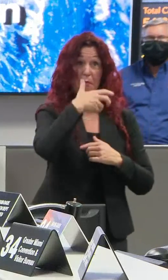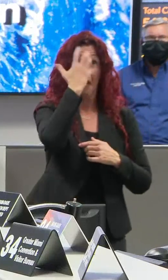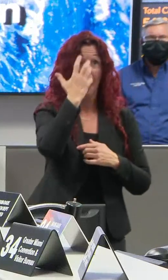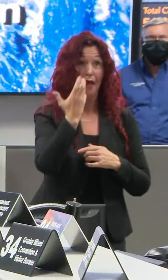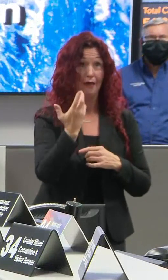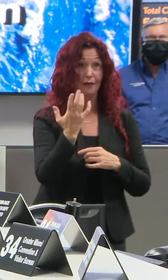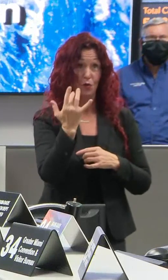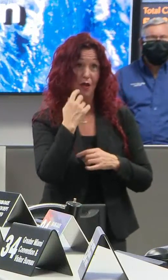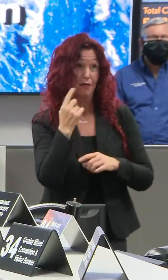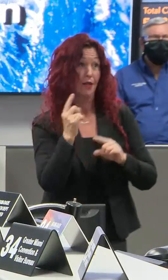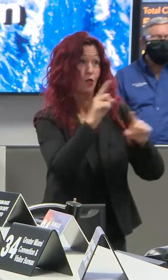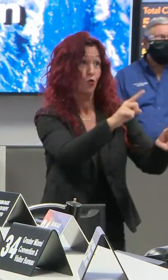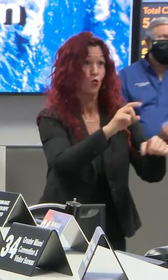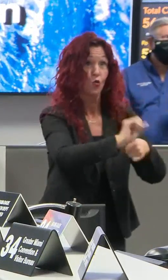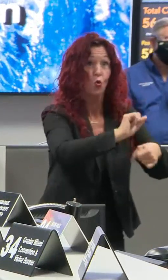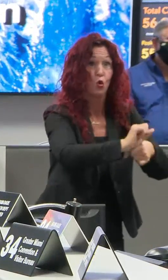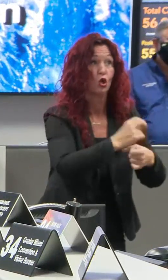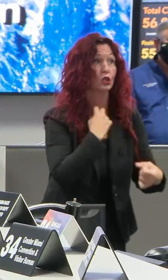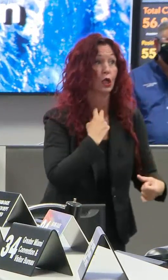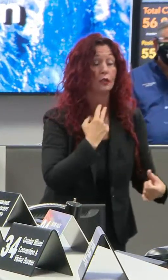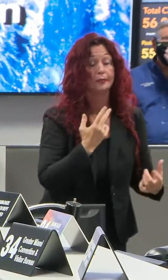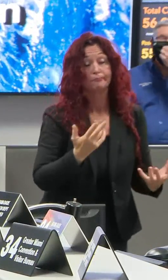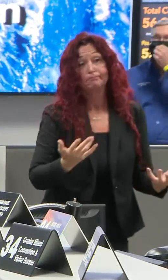That's why I get paid the big bucks.